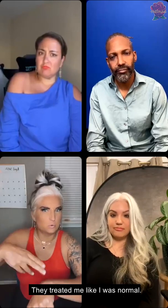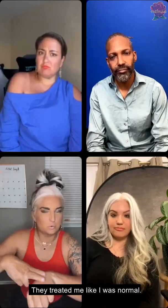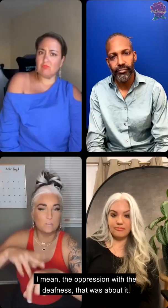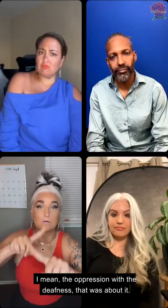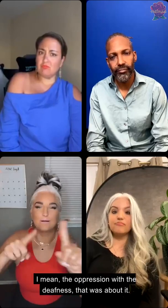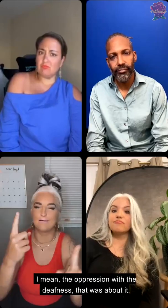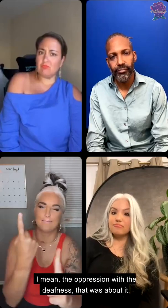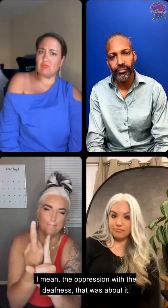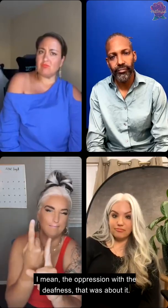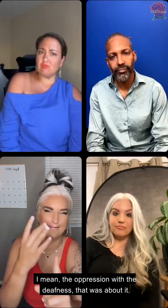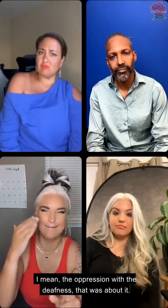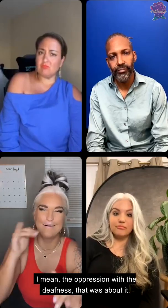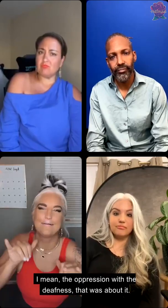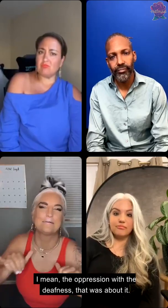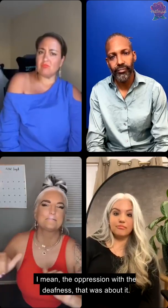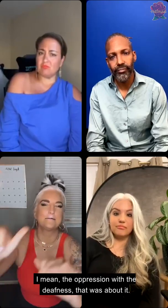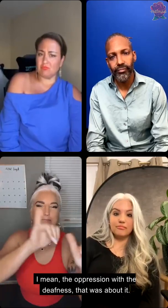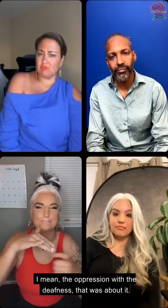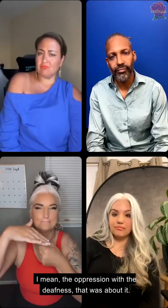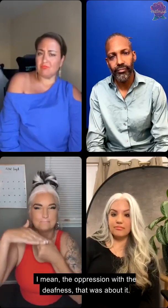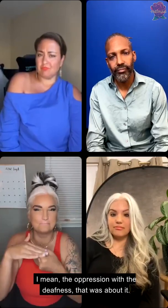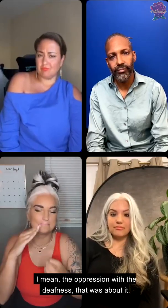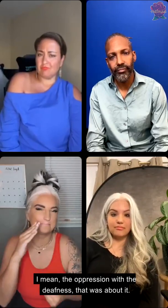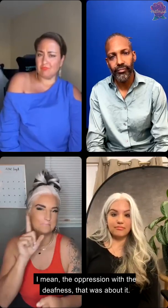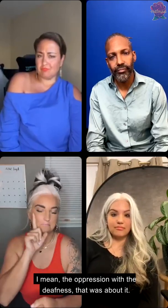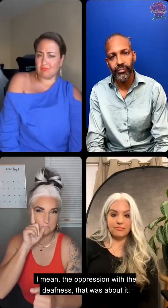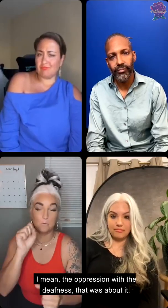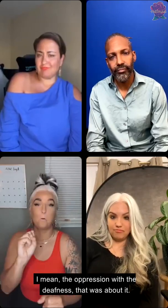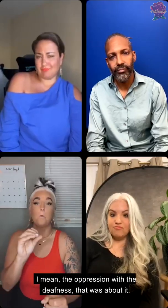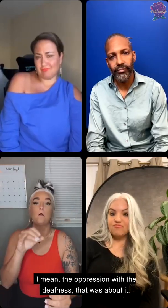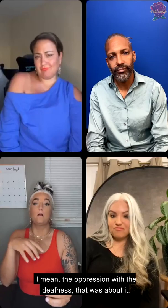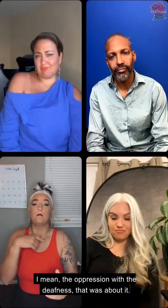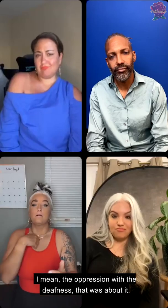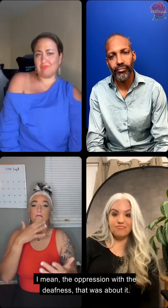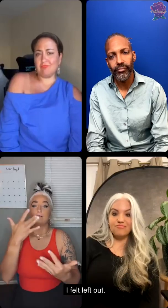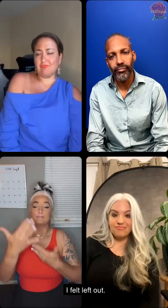normal. I mean, the oppression with the deafness, that was about it.